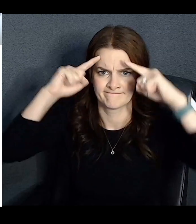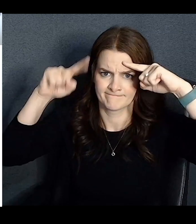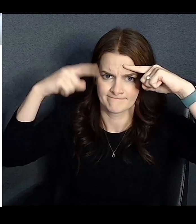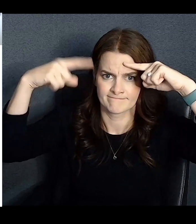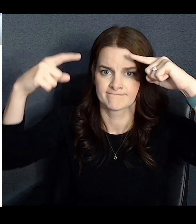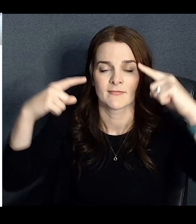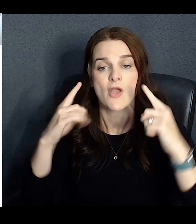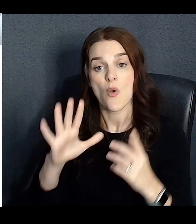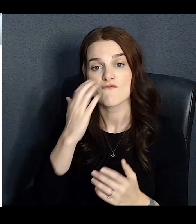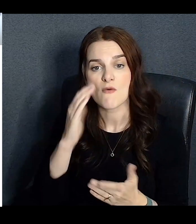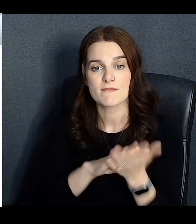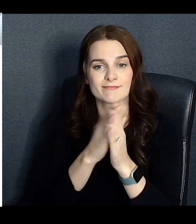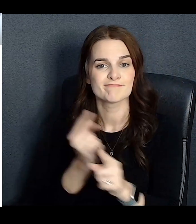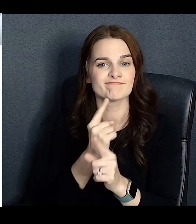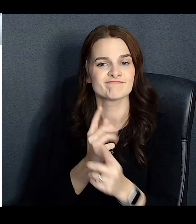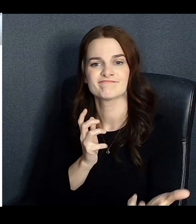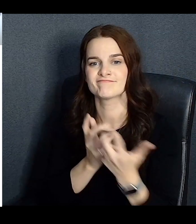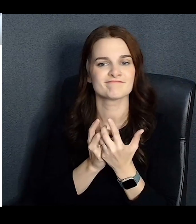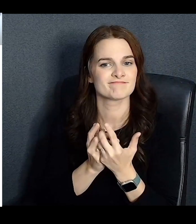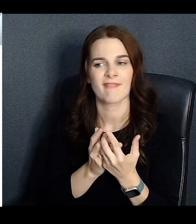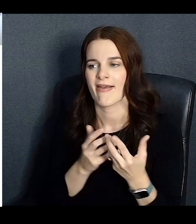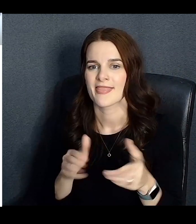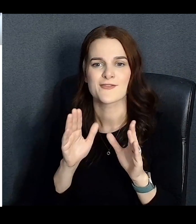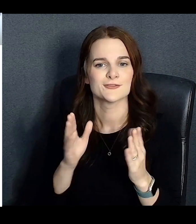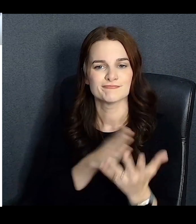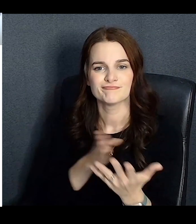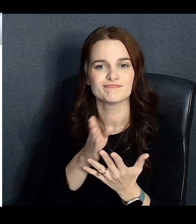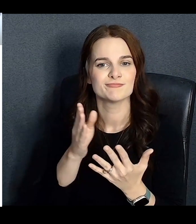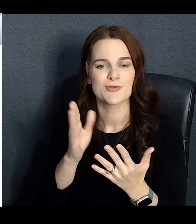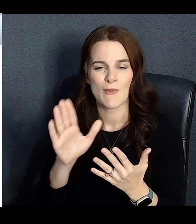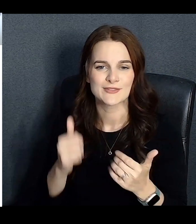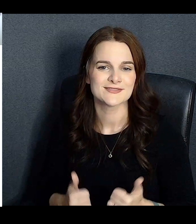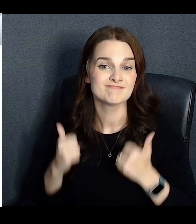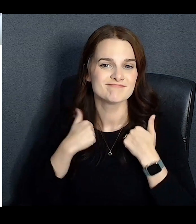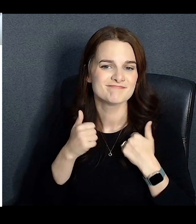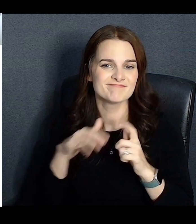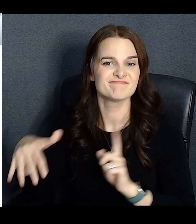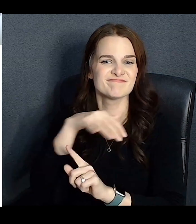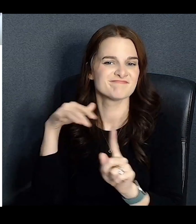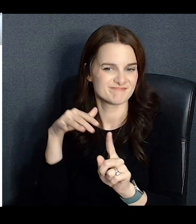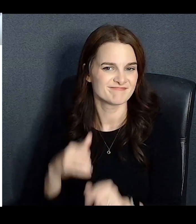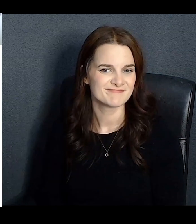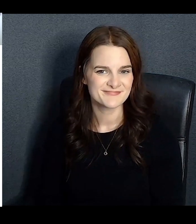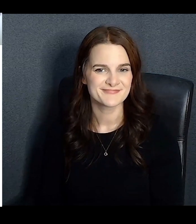phone the appropriate tool to allow you to kind of like navigate your day and environment.